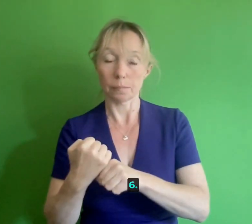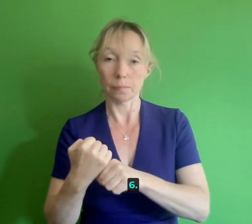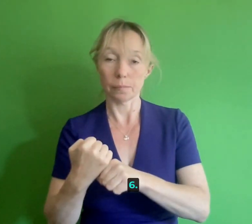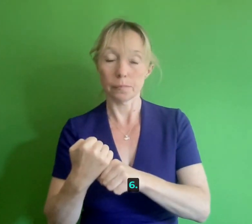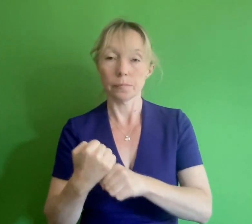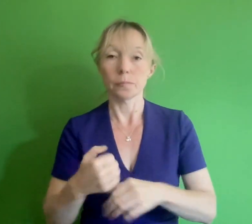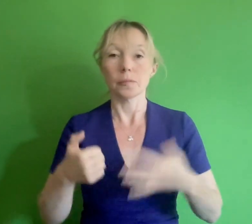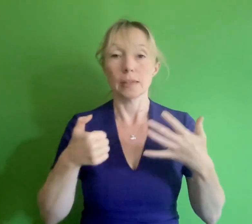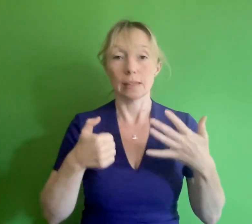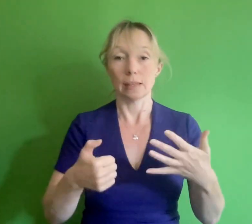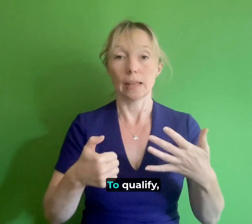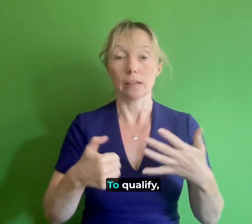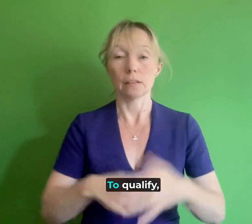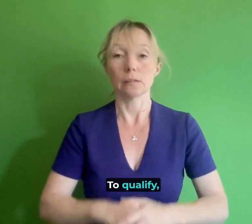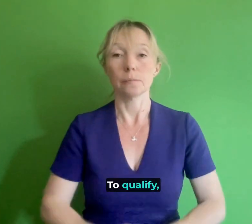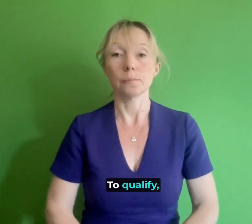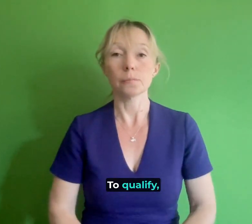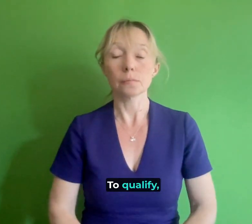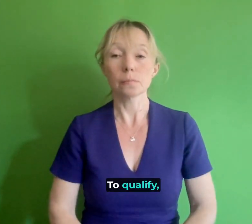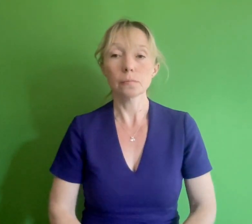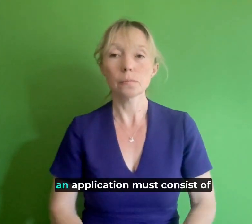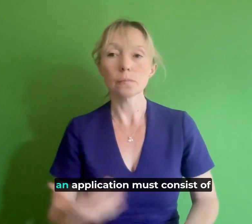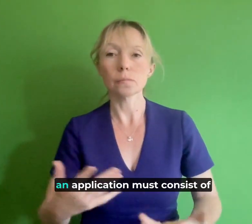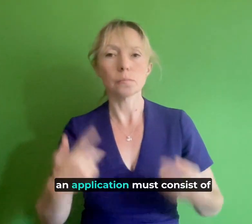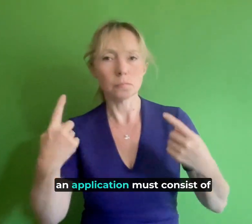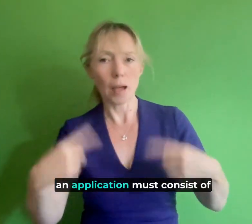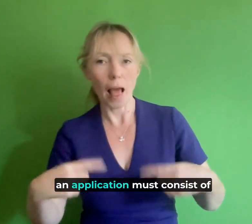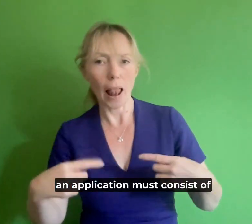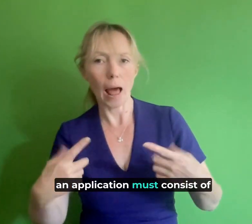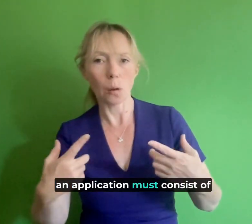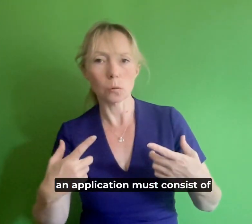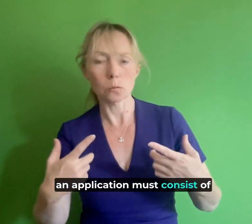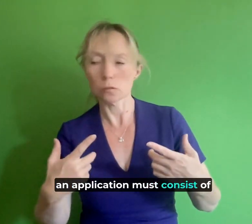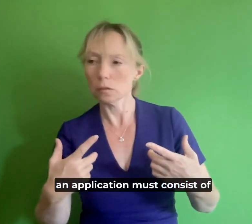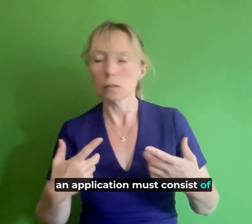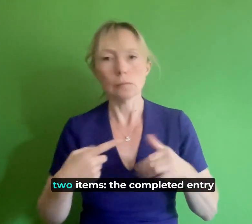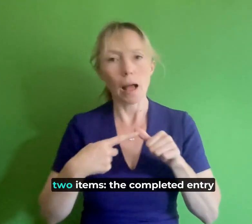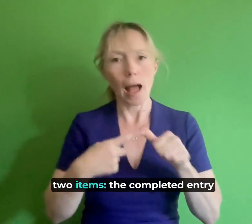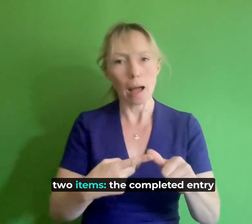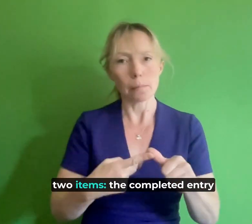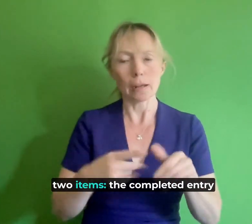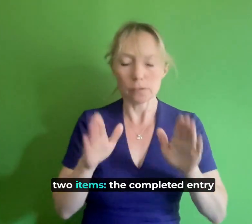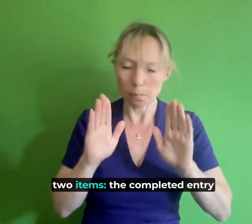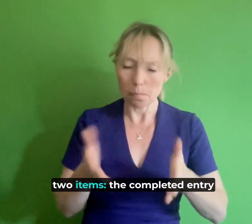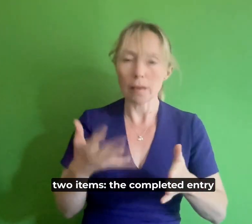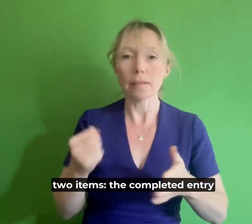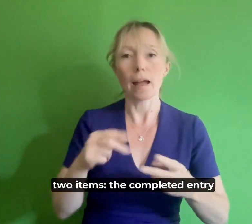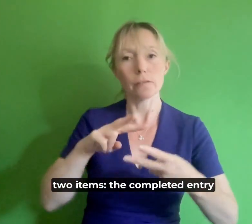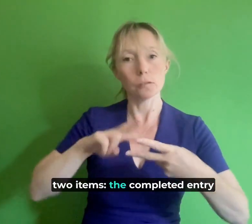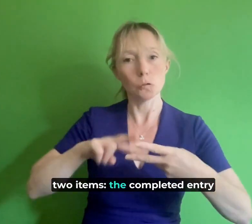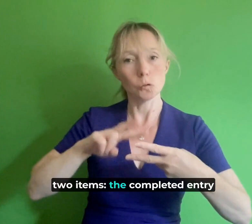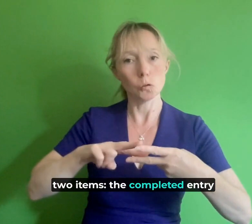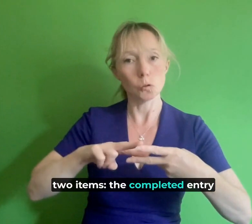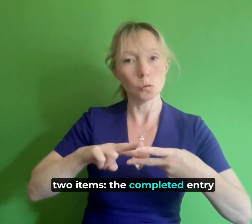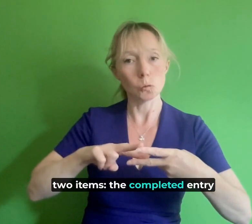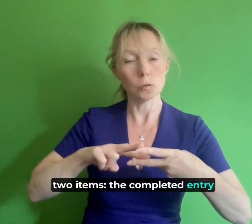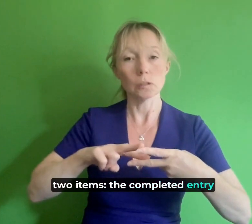6. To qualify, an application must consist of 2 items: the completed entry